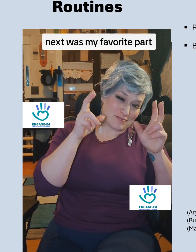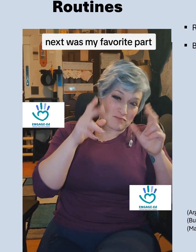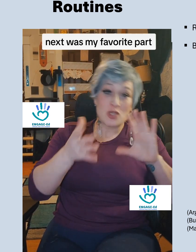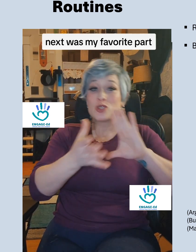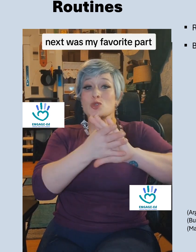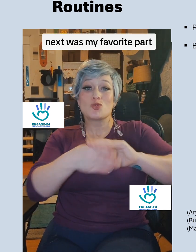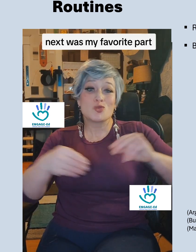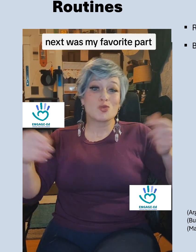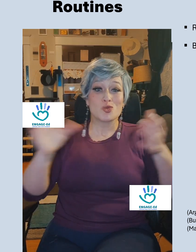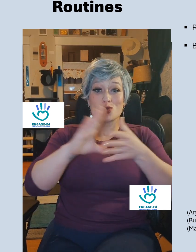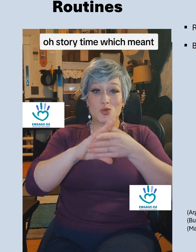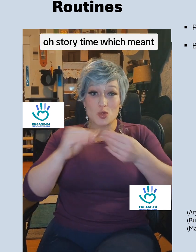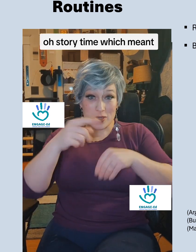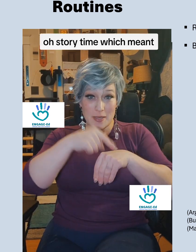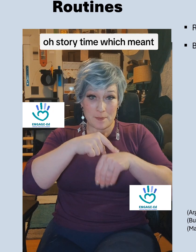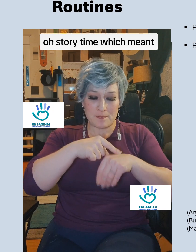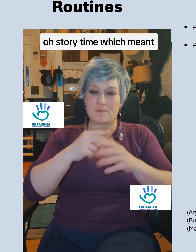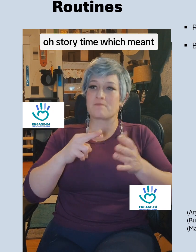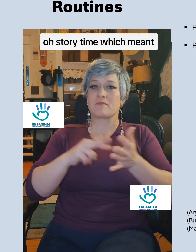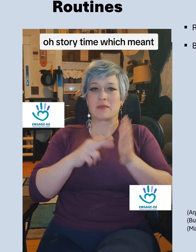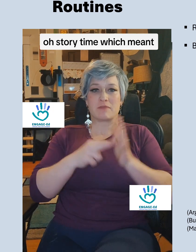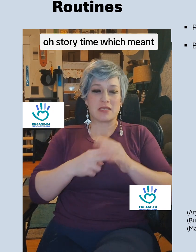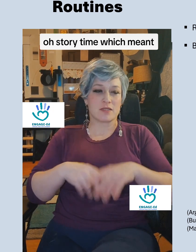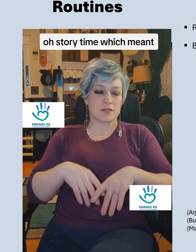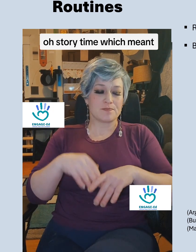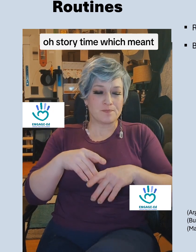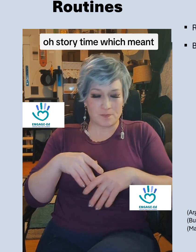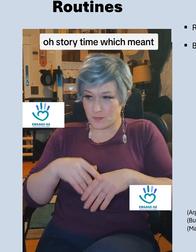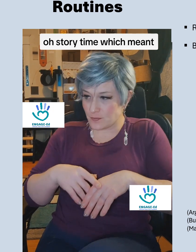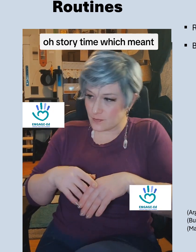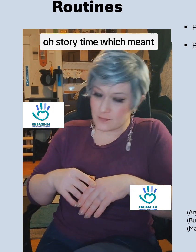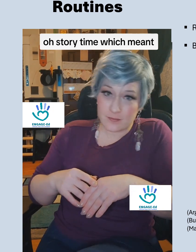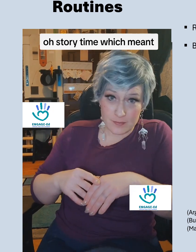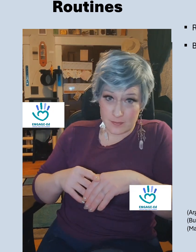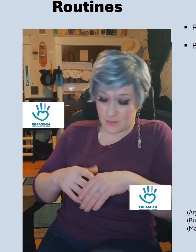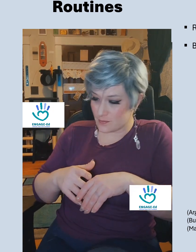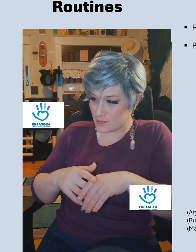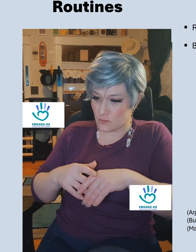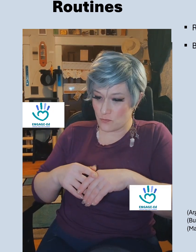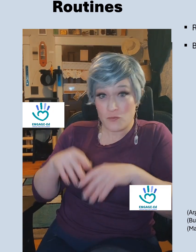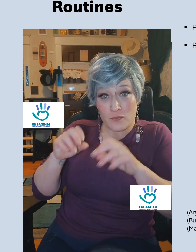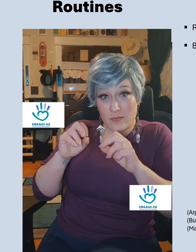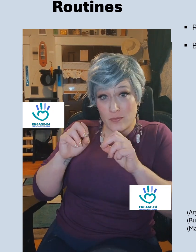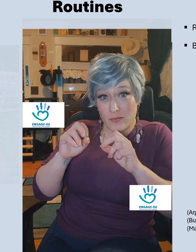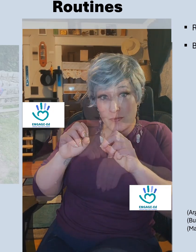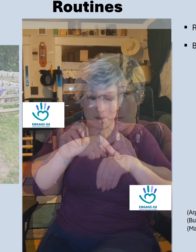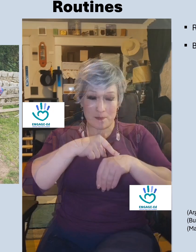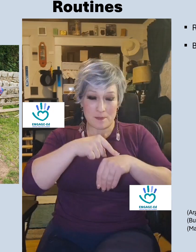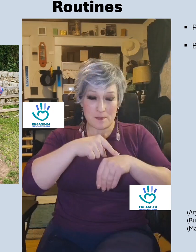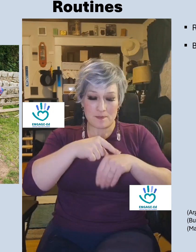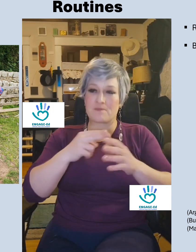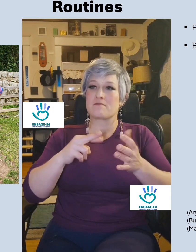my favorite part. Ooh, story time, which meant,